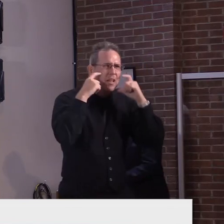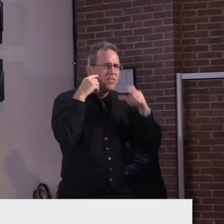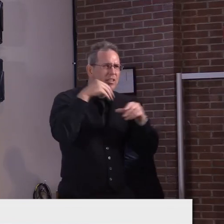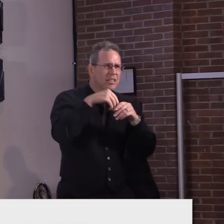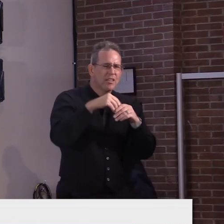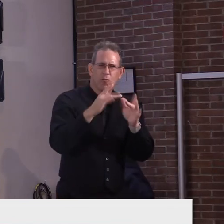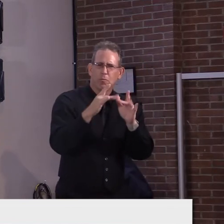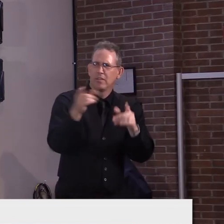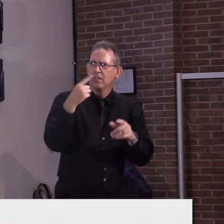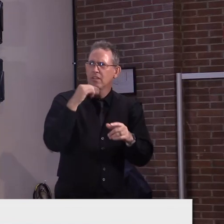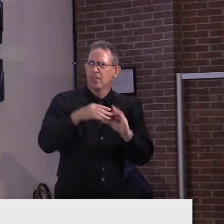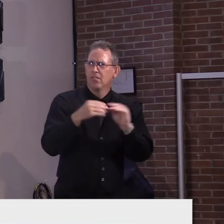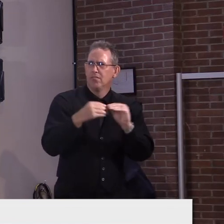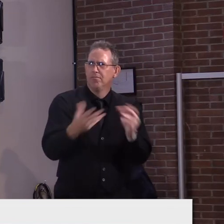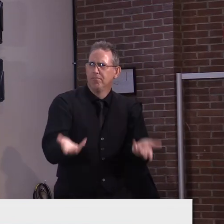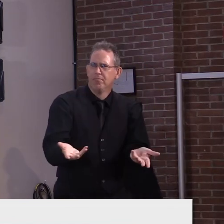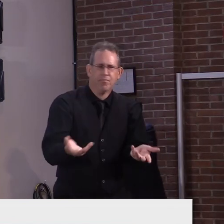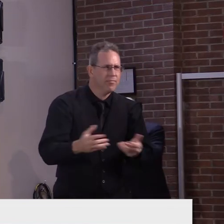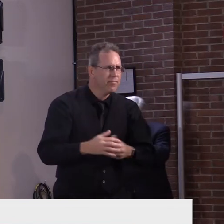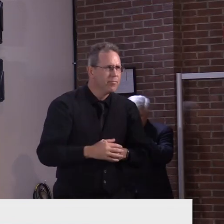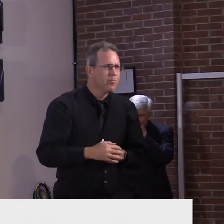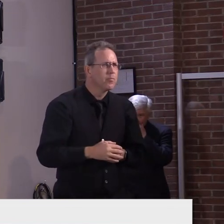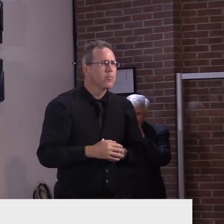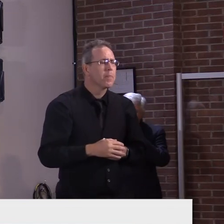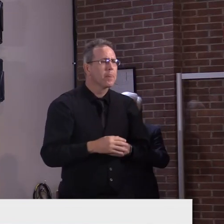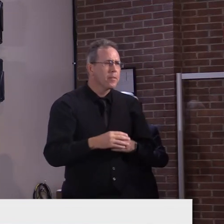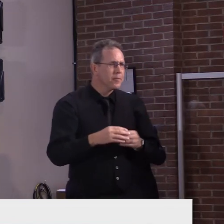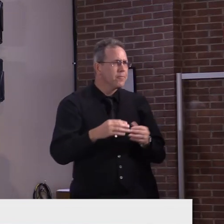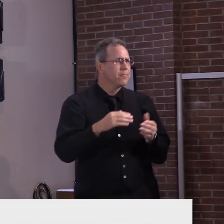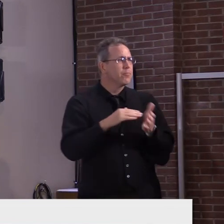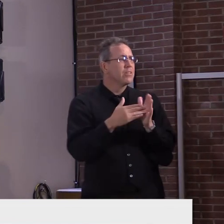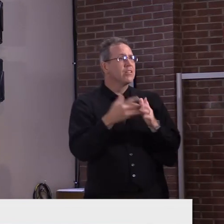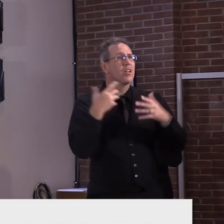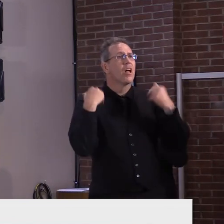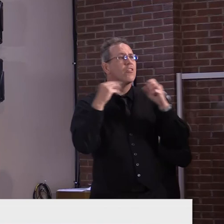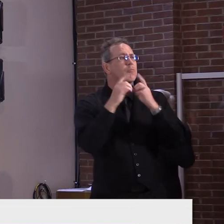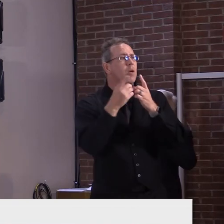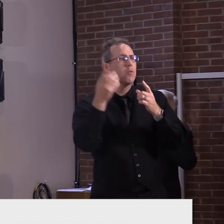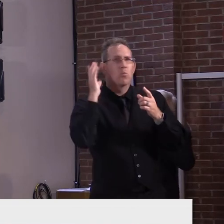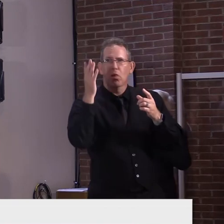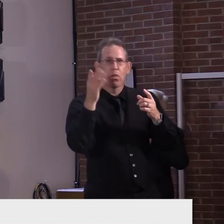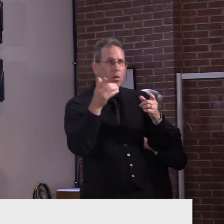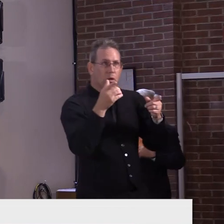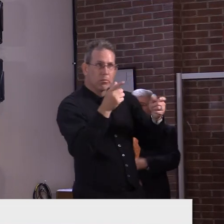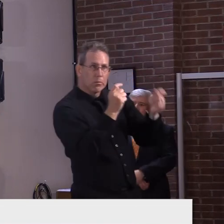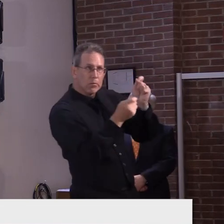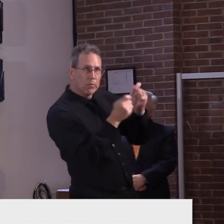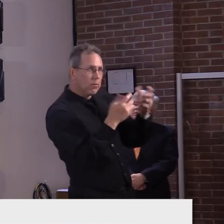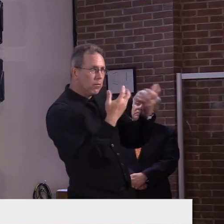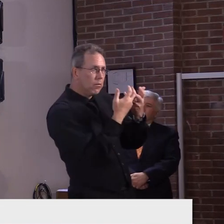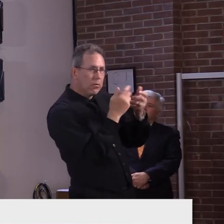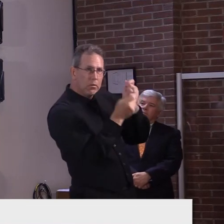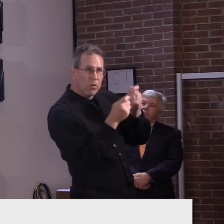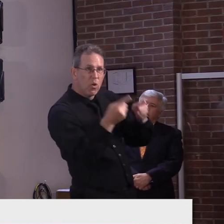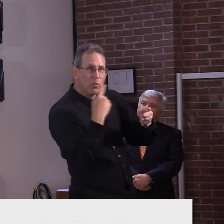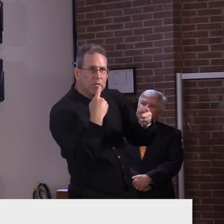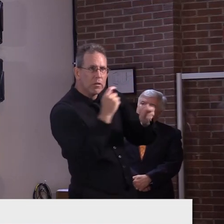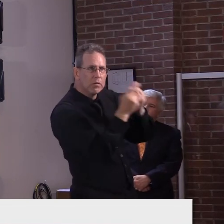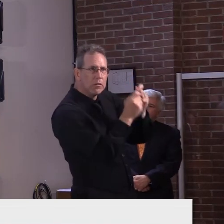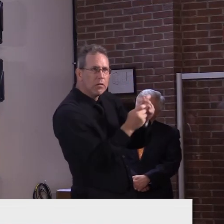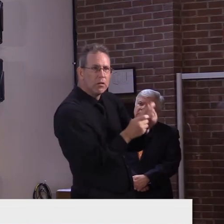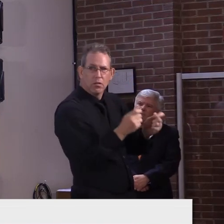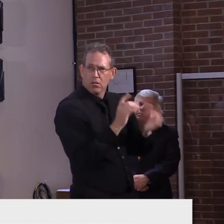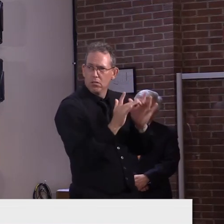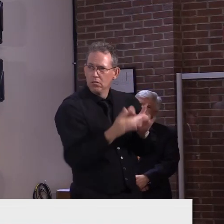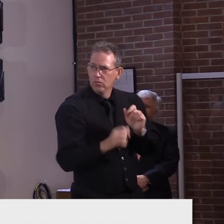going to change the recommendations that are listed on the health department site, or is the language that we're seeing there going to stand?